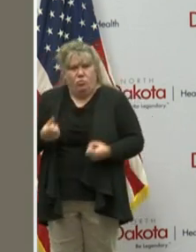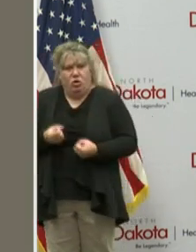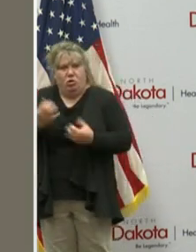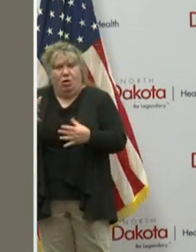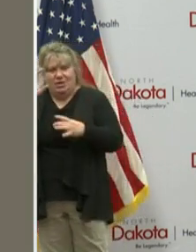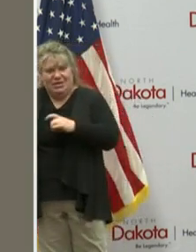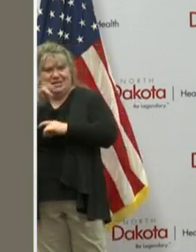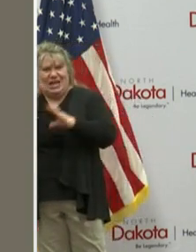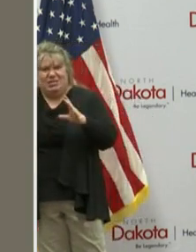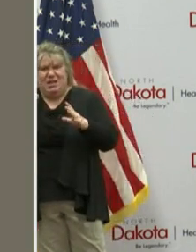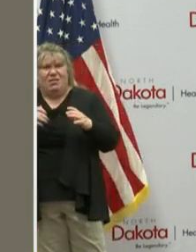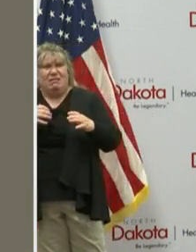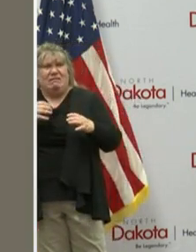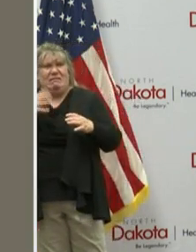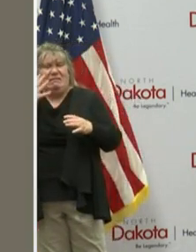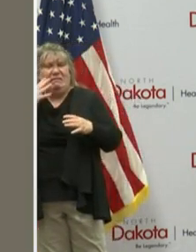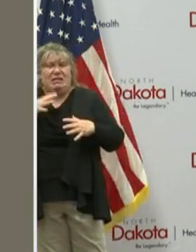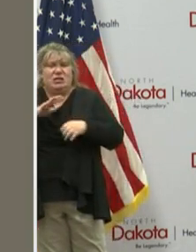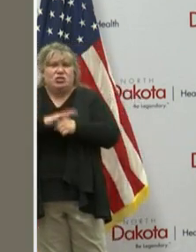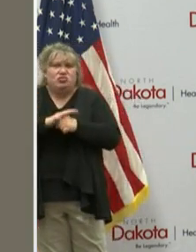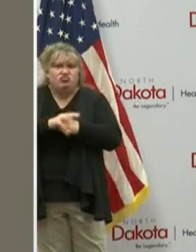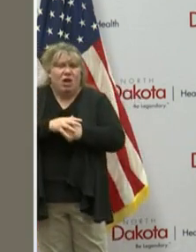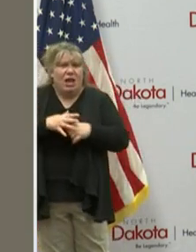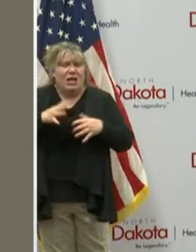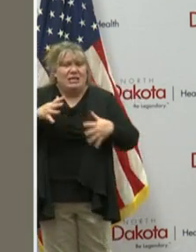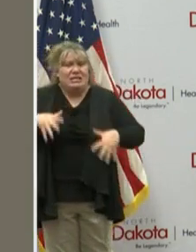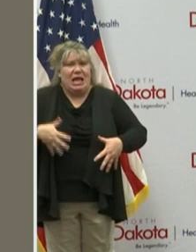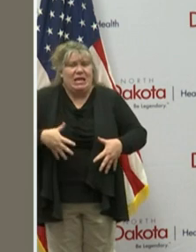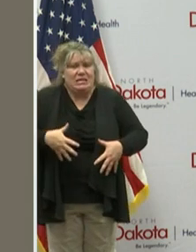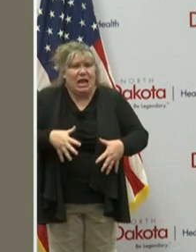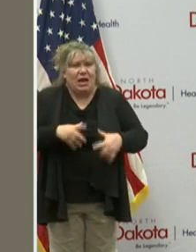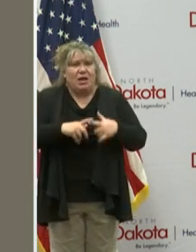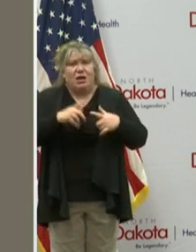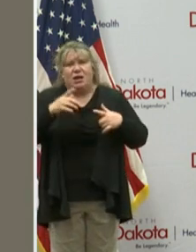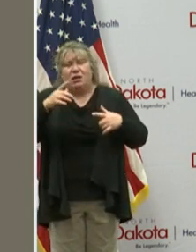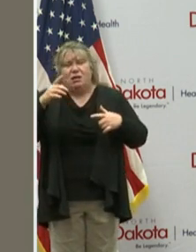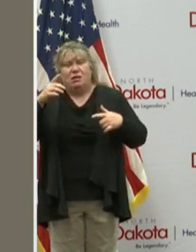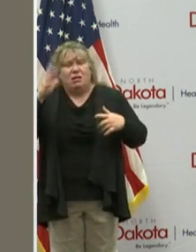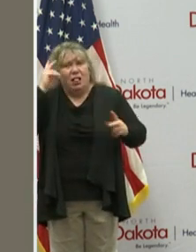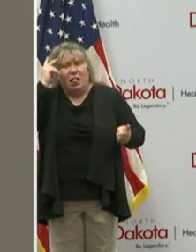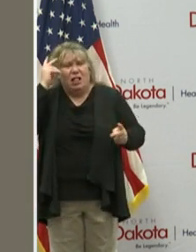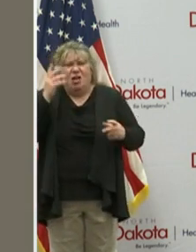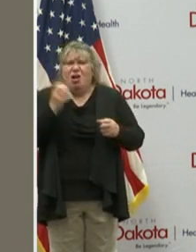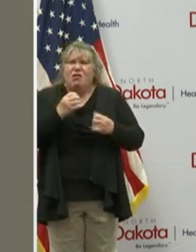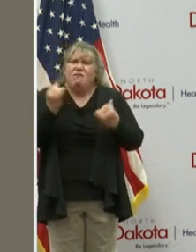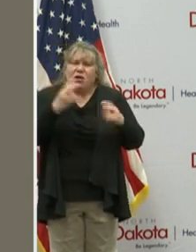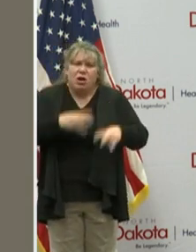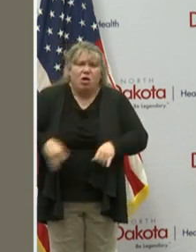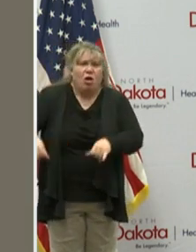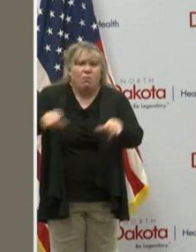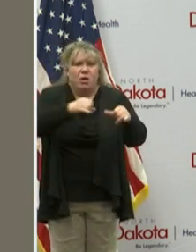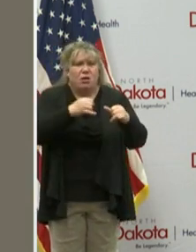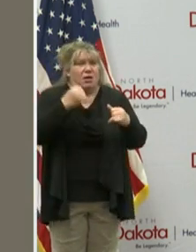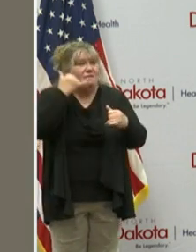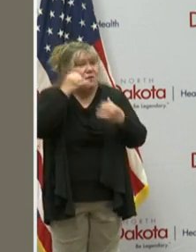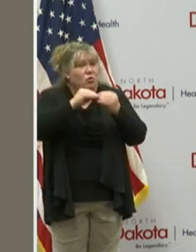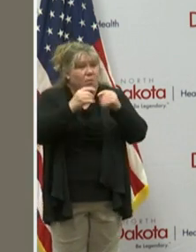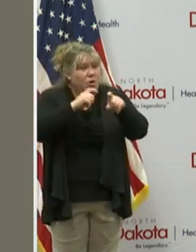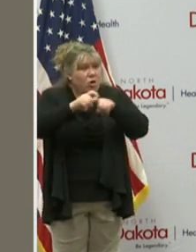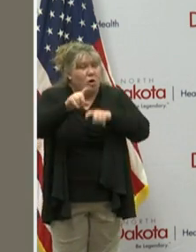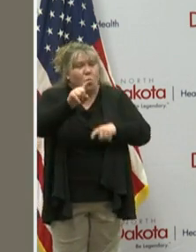human-caused disaster. Stress, anxiety, other depression-like symptoms are common reactions. And again, call